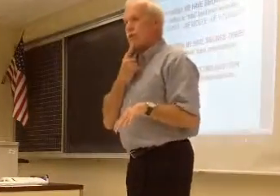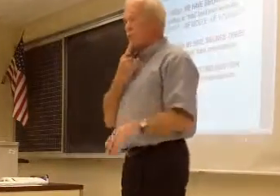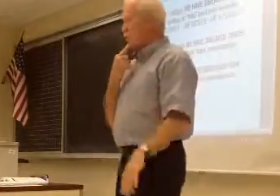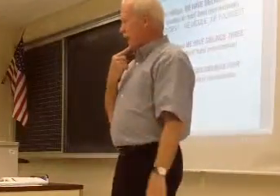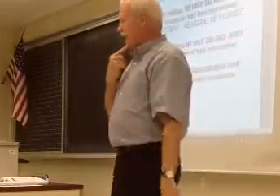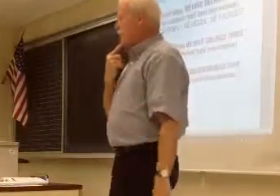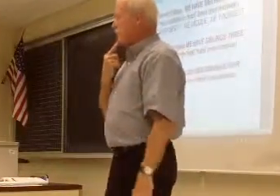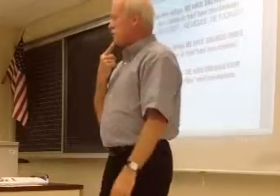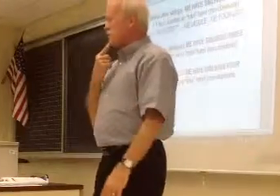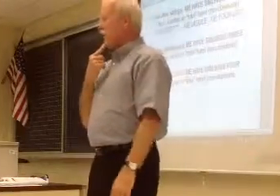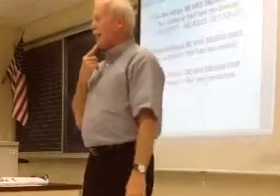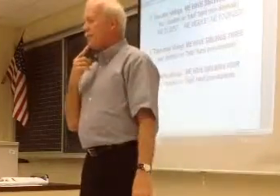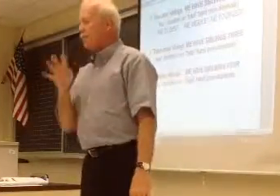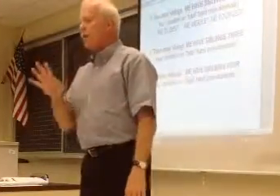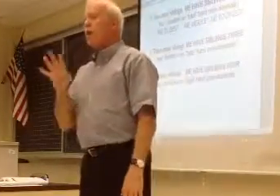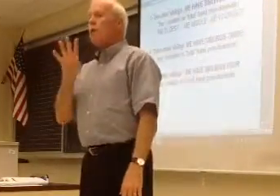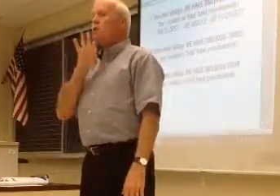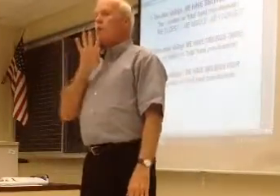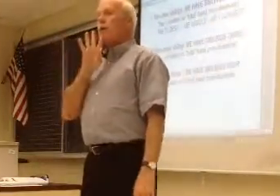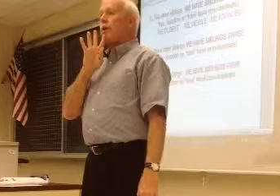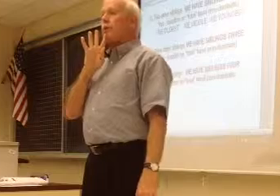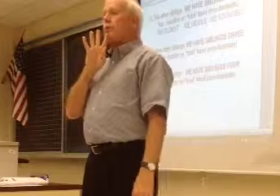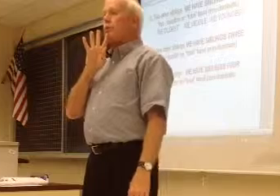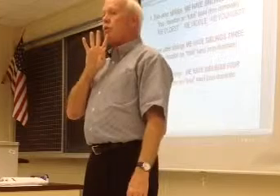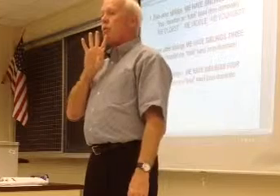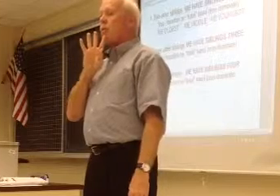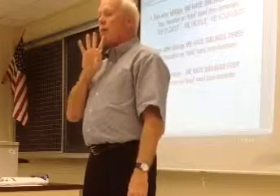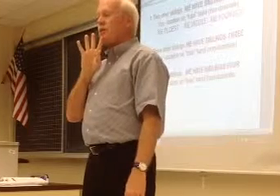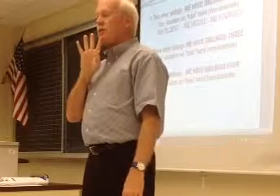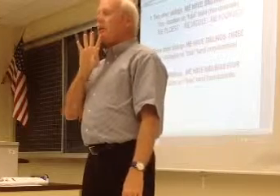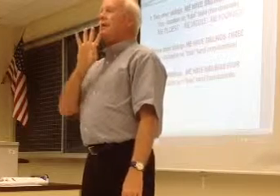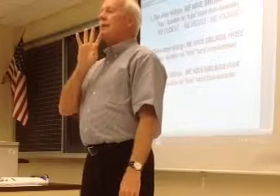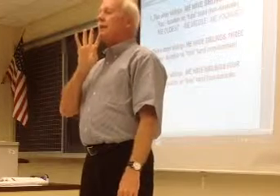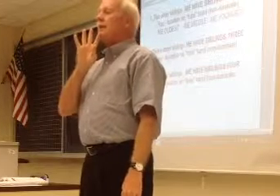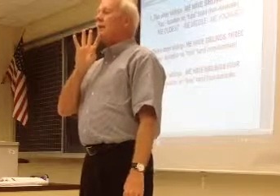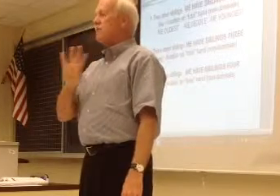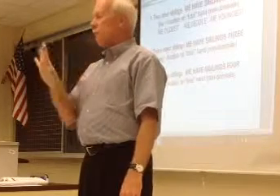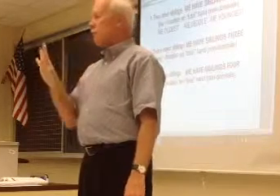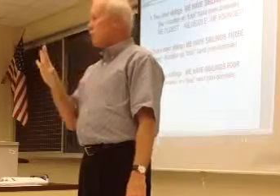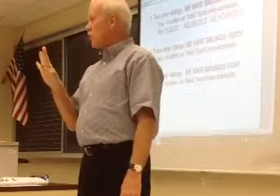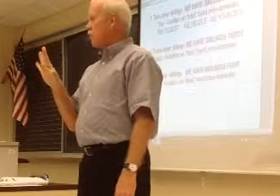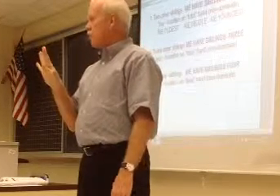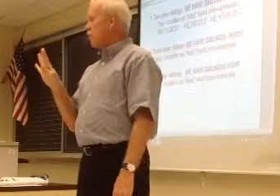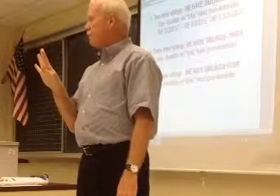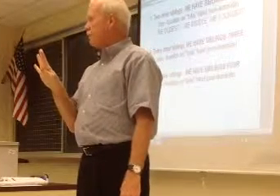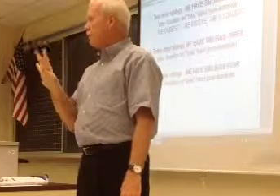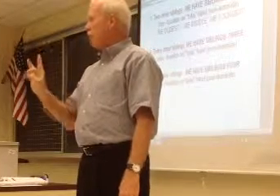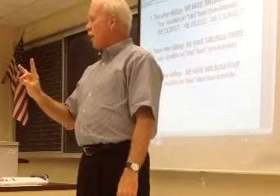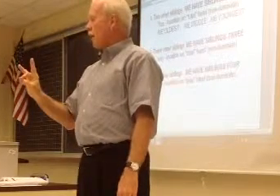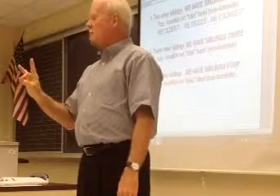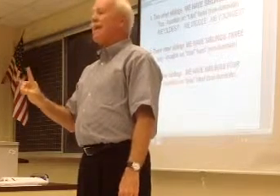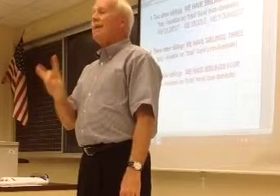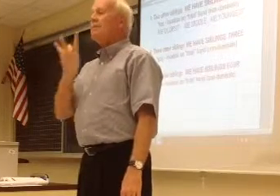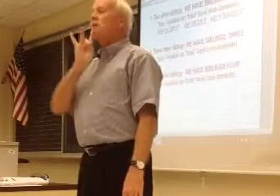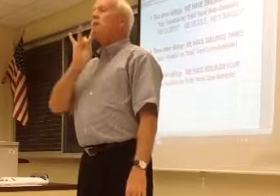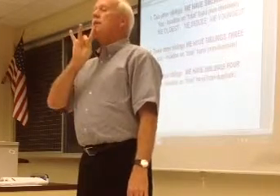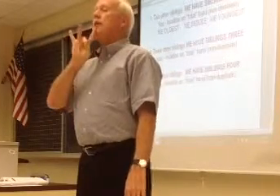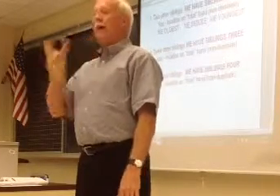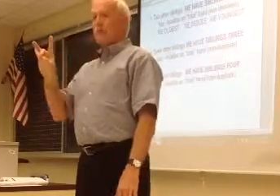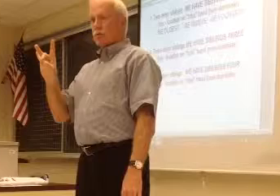that your age spot. So when I bring a number off my chin, it literally means 4 years old. If it's an 8, 8 years